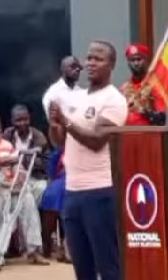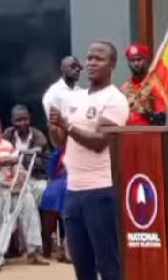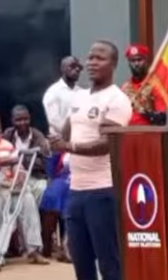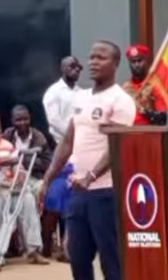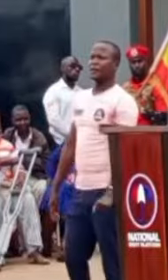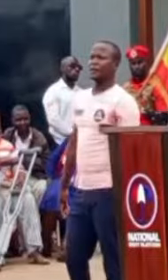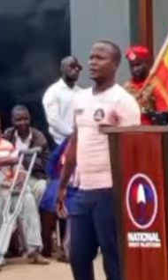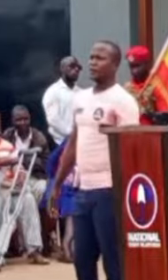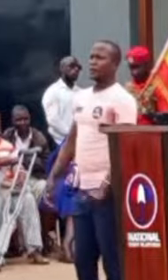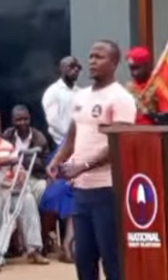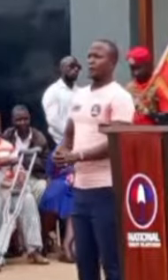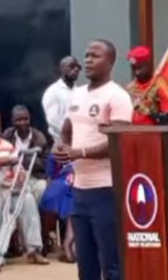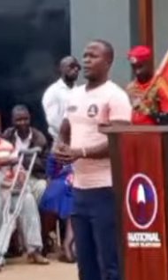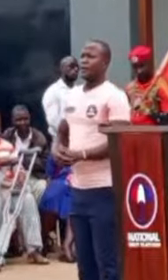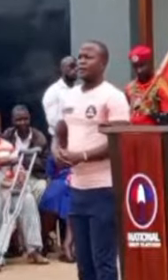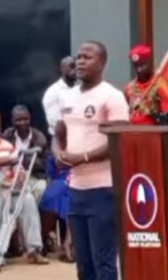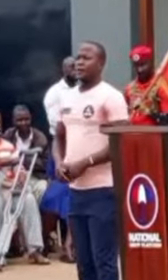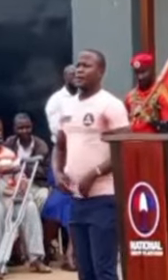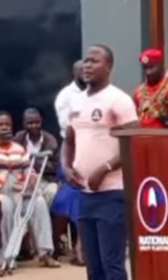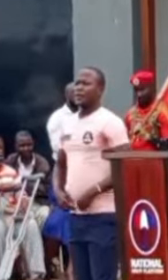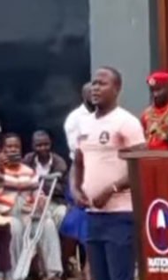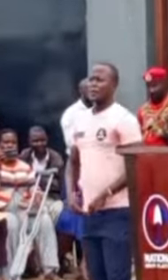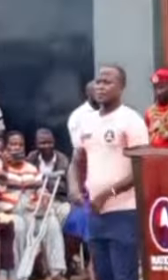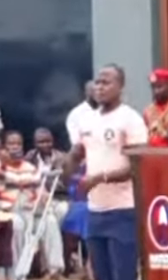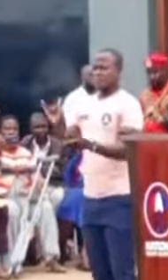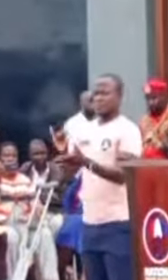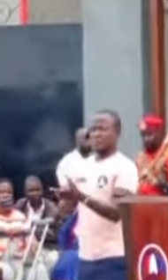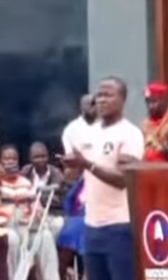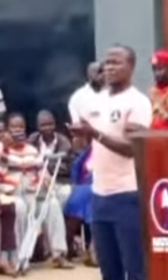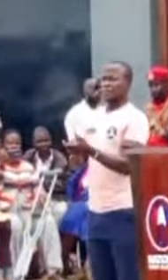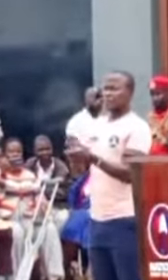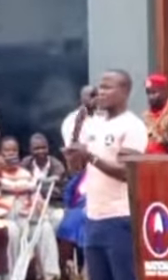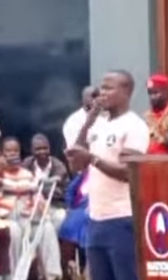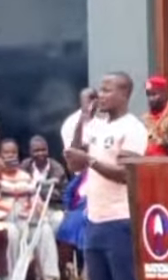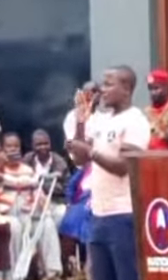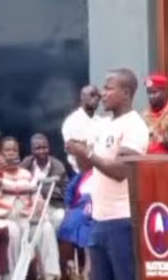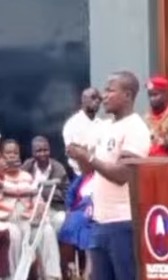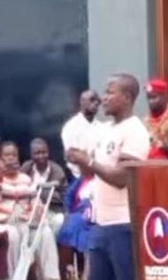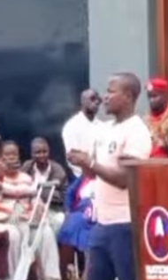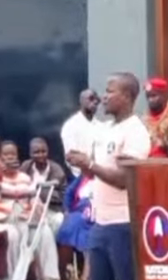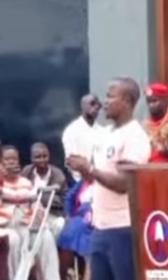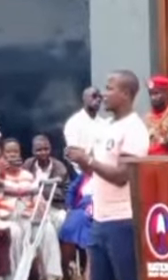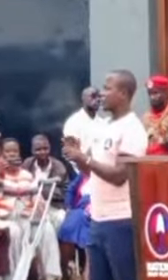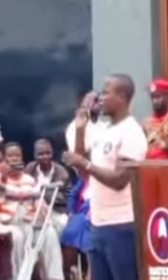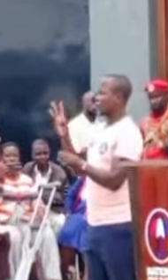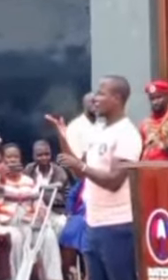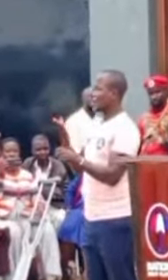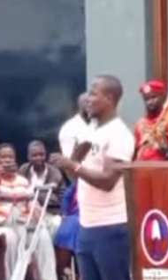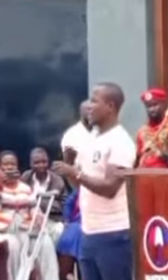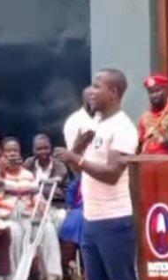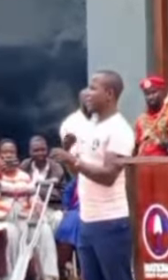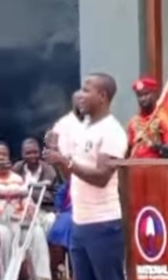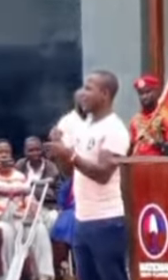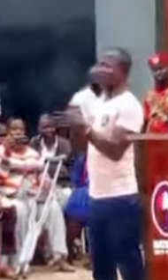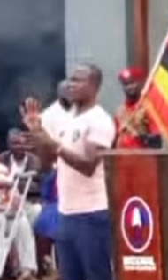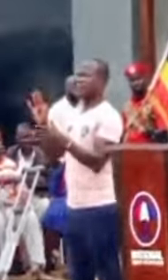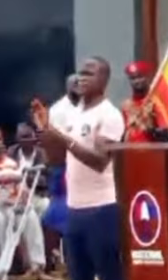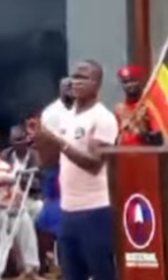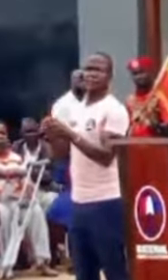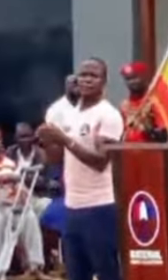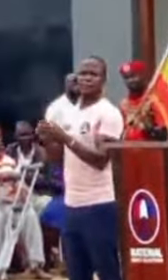stealing, and plundering the country. That we promise to handle it in the